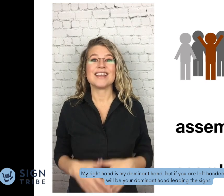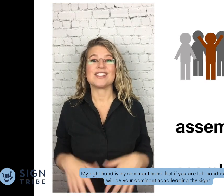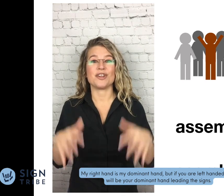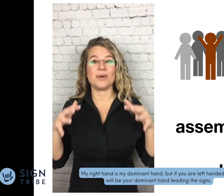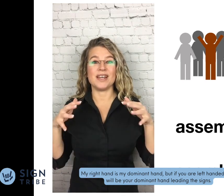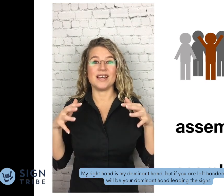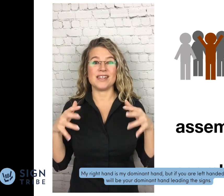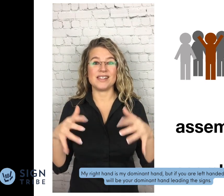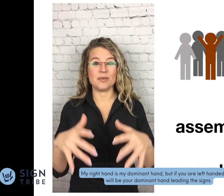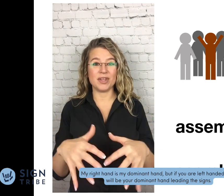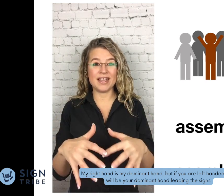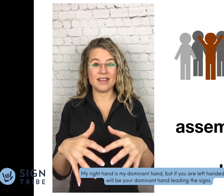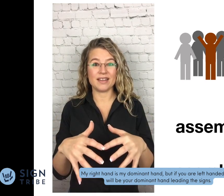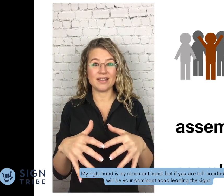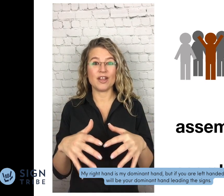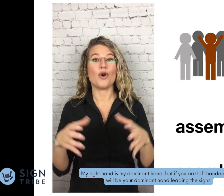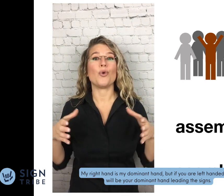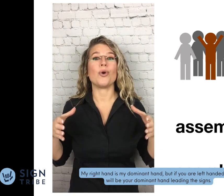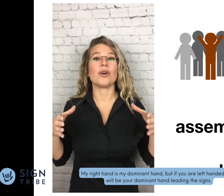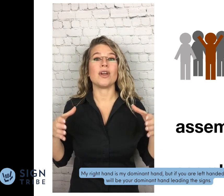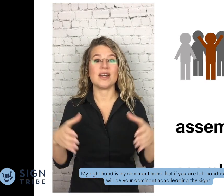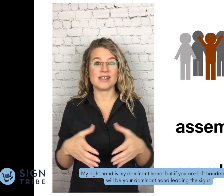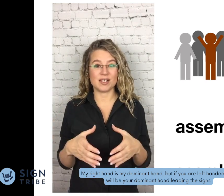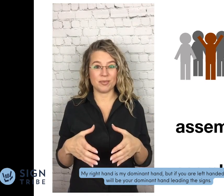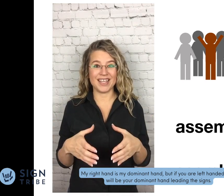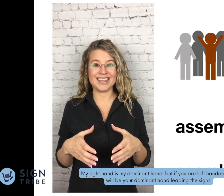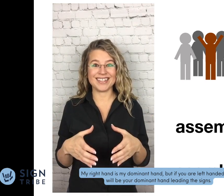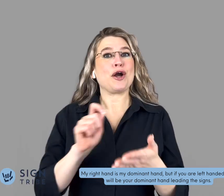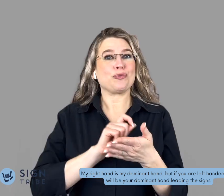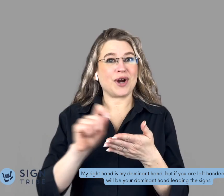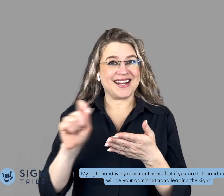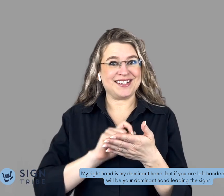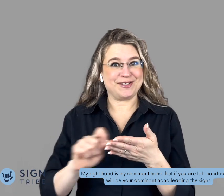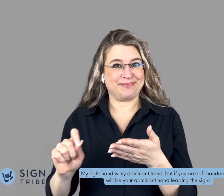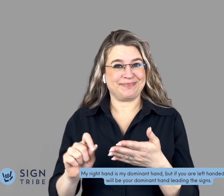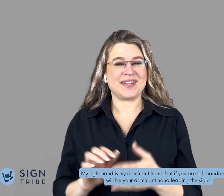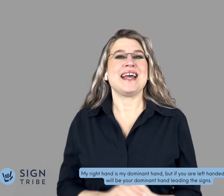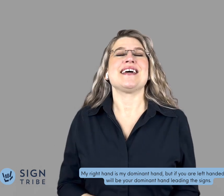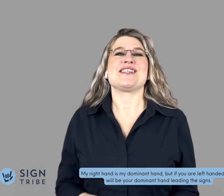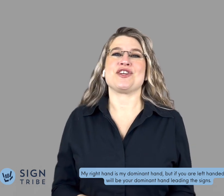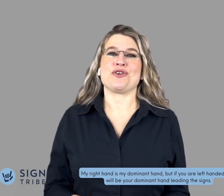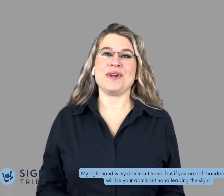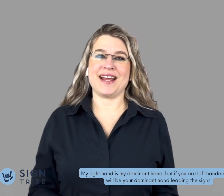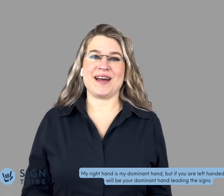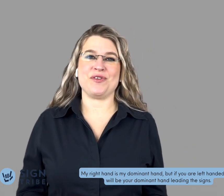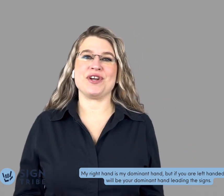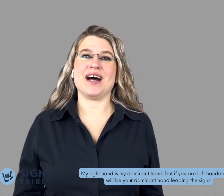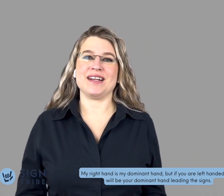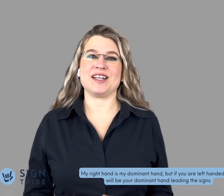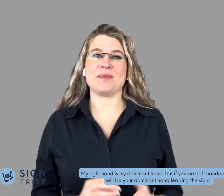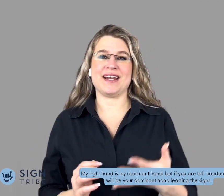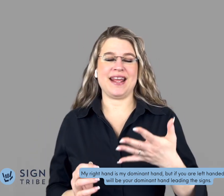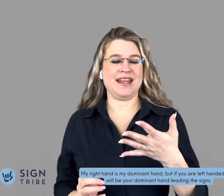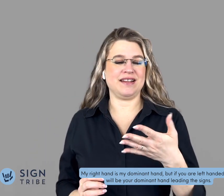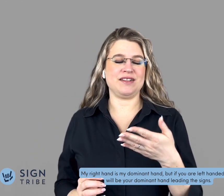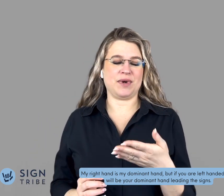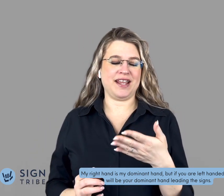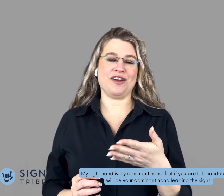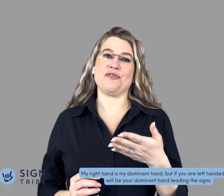So assembly or assembly. Right. So you're going to have your non-dominant hand right here in front of